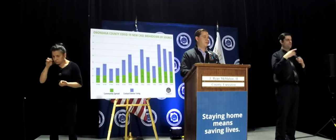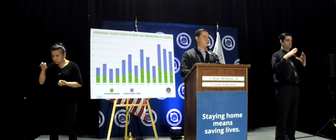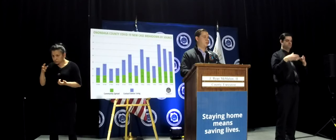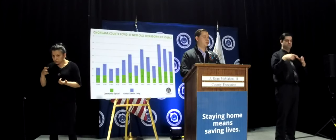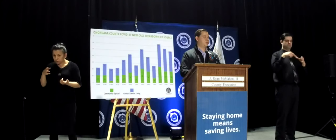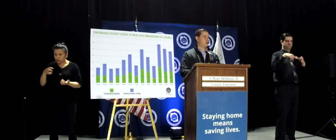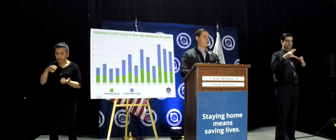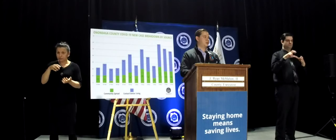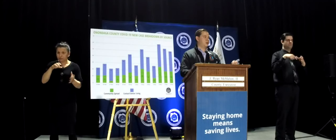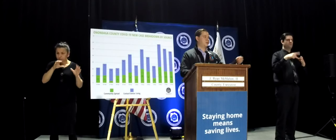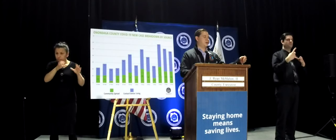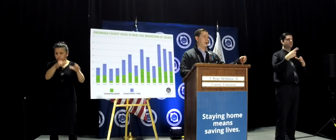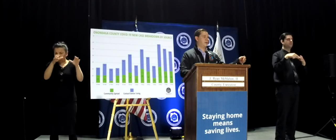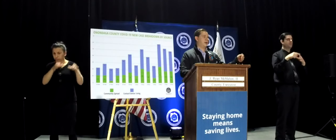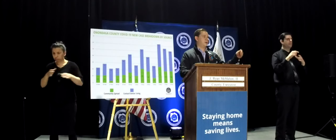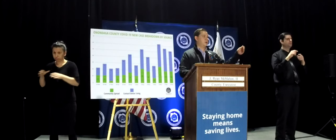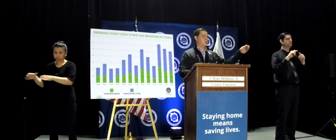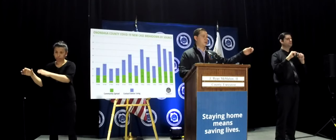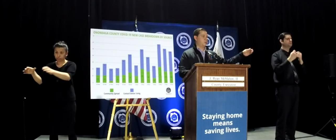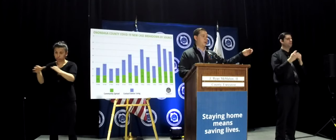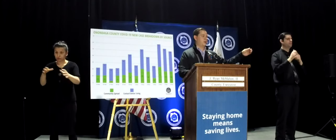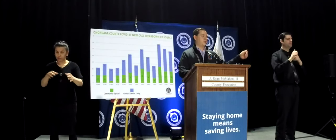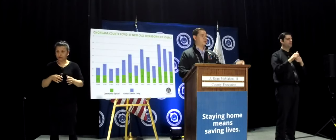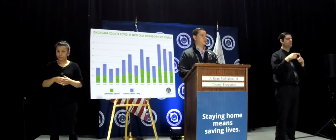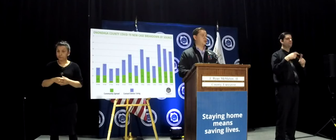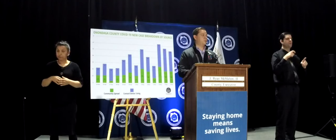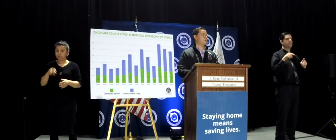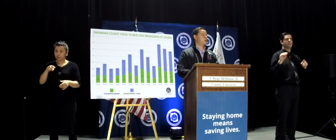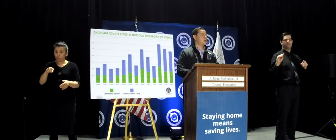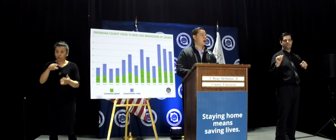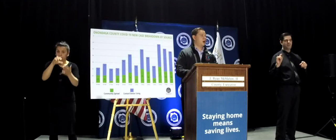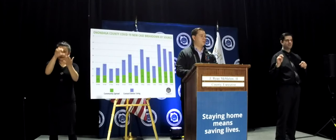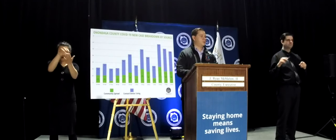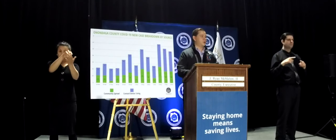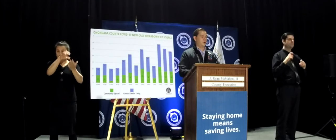then we would have people doing tracing under their guideline with their public health commissioner.